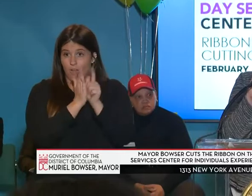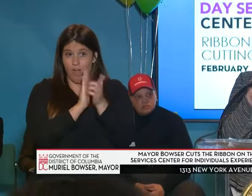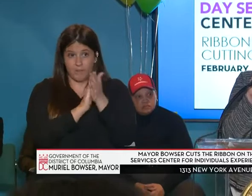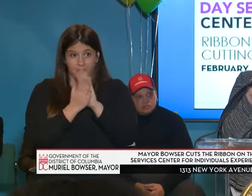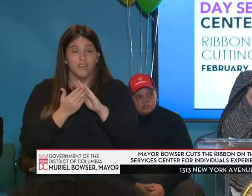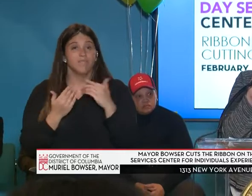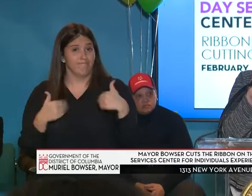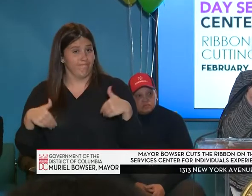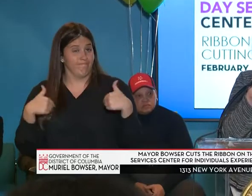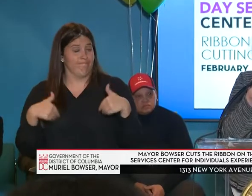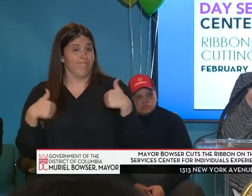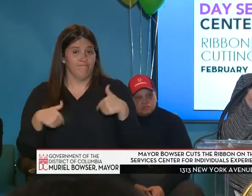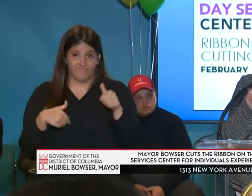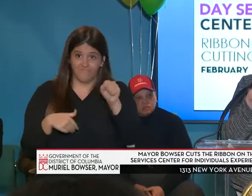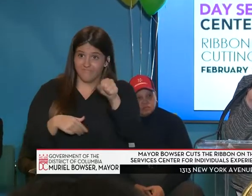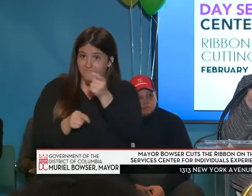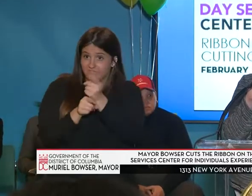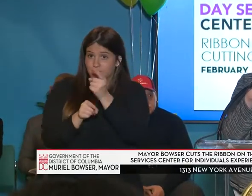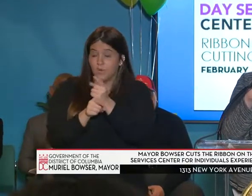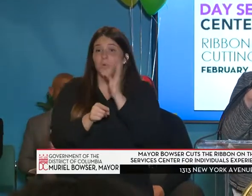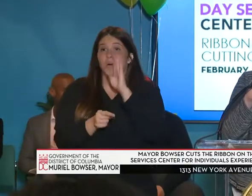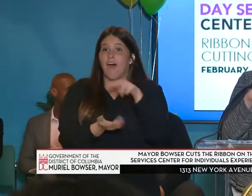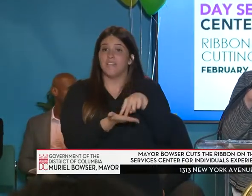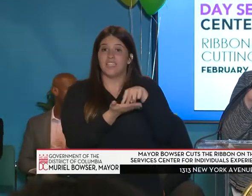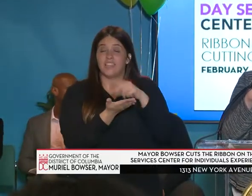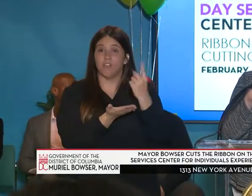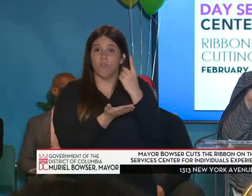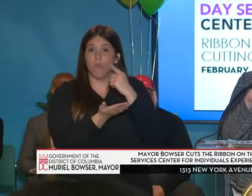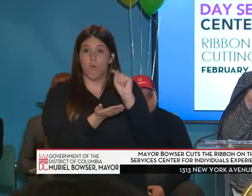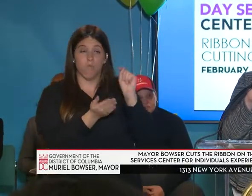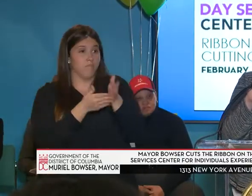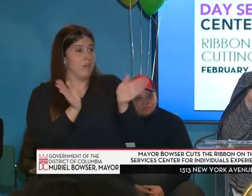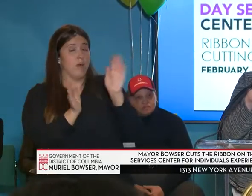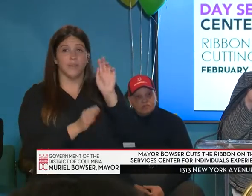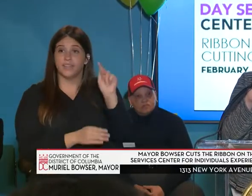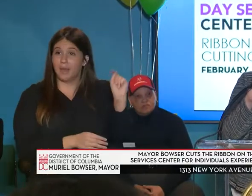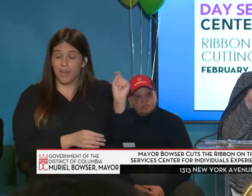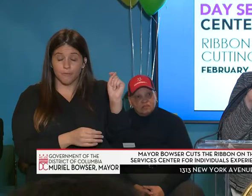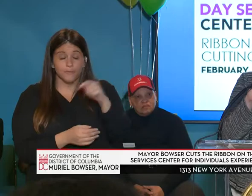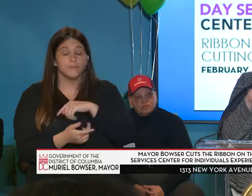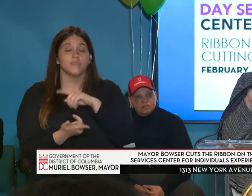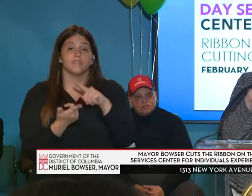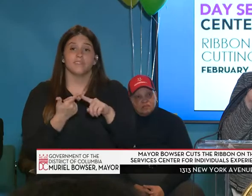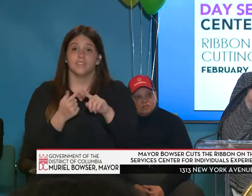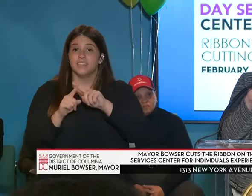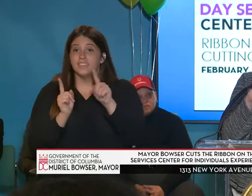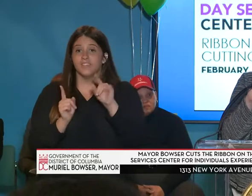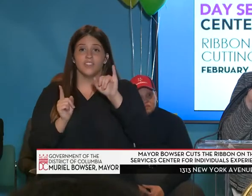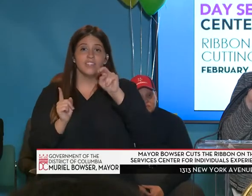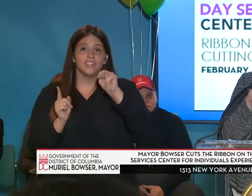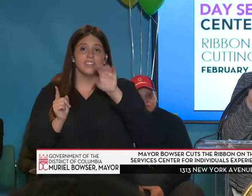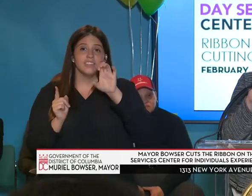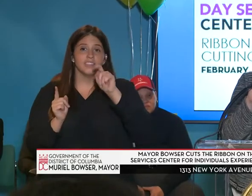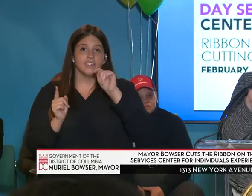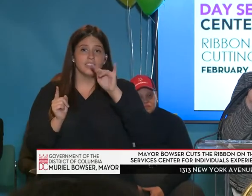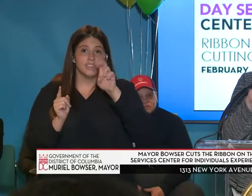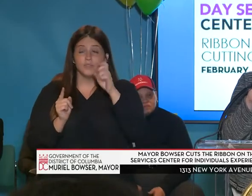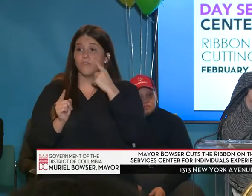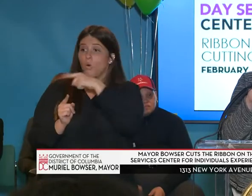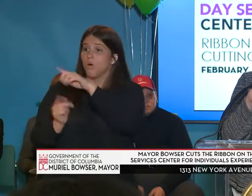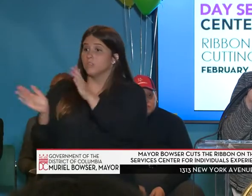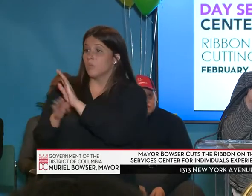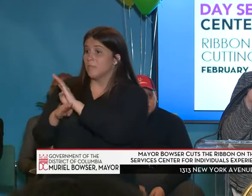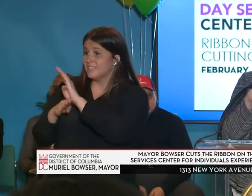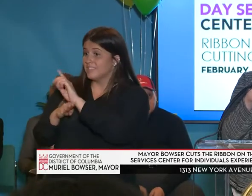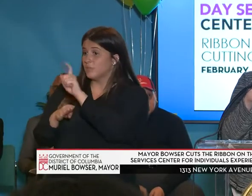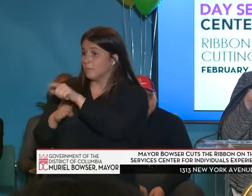we're going to have, that's right, we're going to have standalone public restrooms. We're going to have incentives for small businesses to open their doors